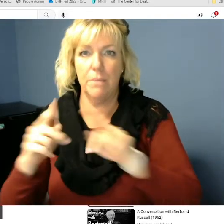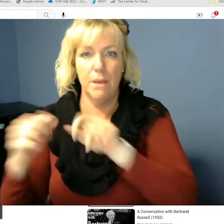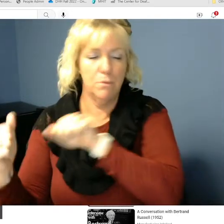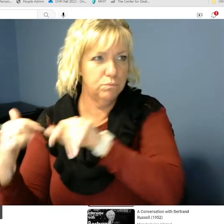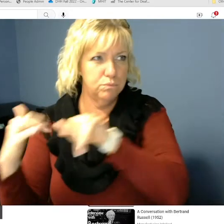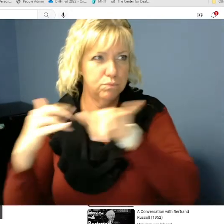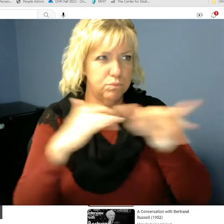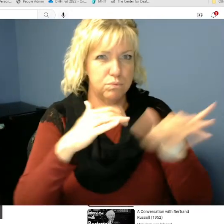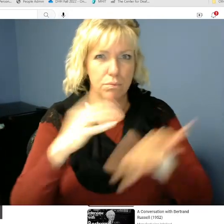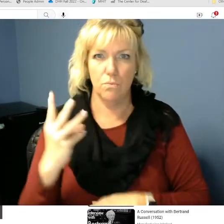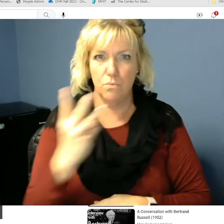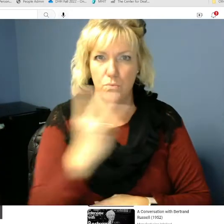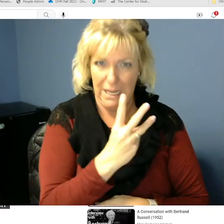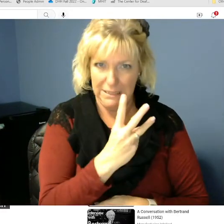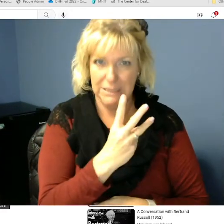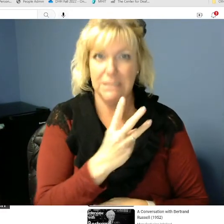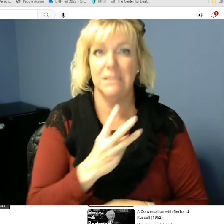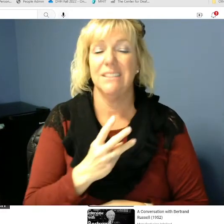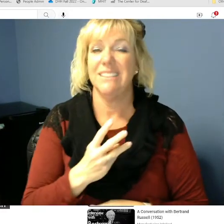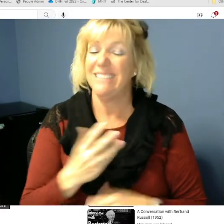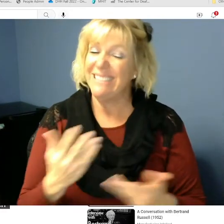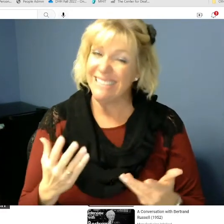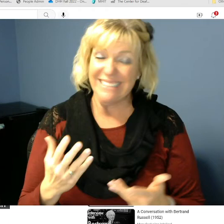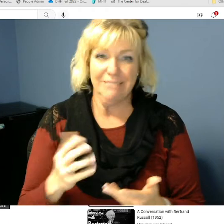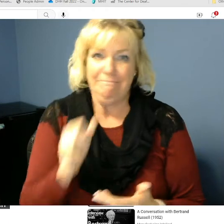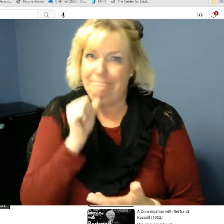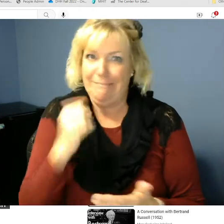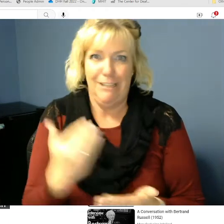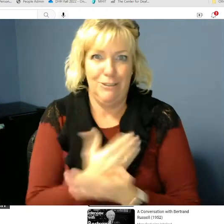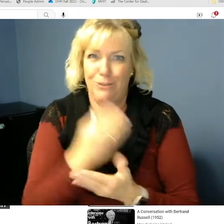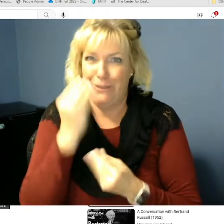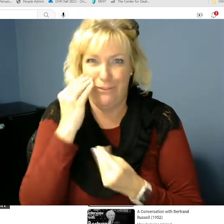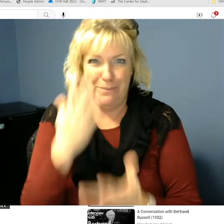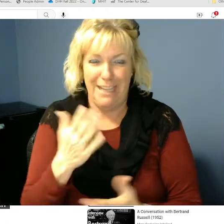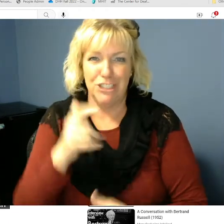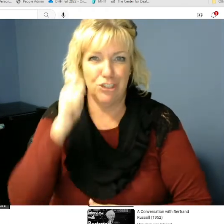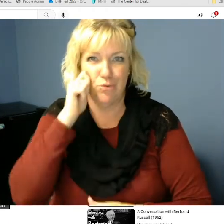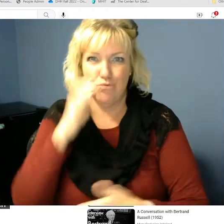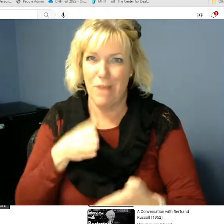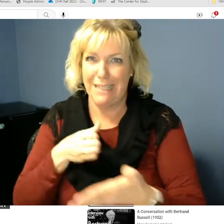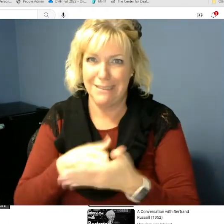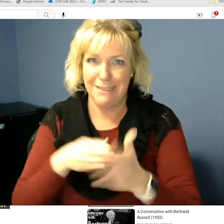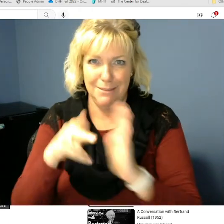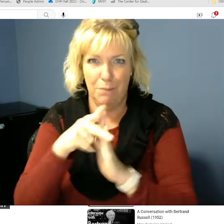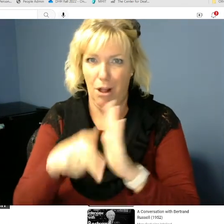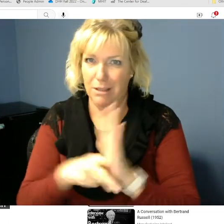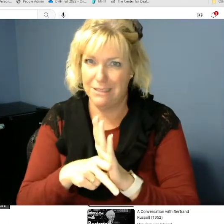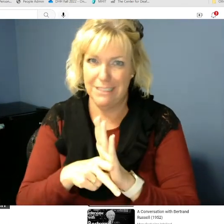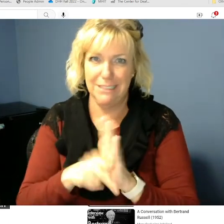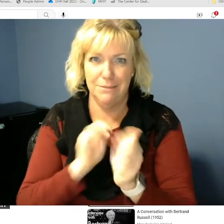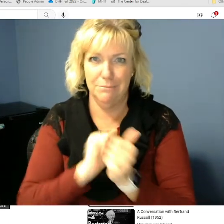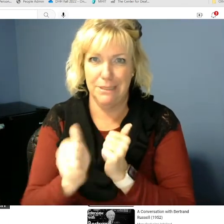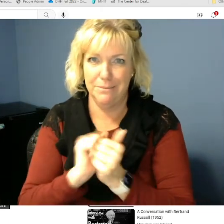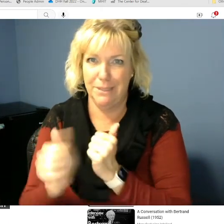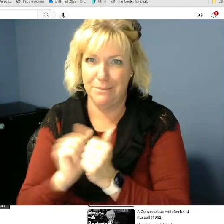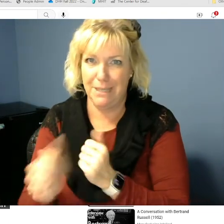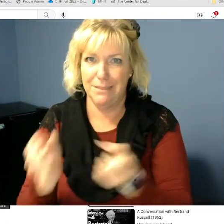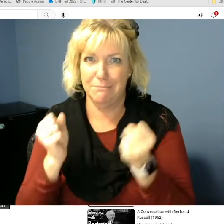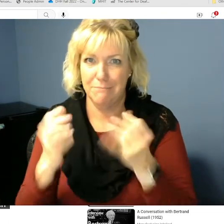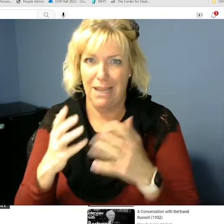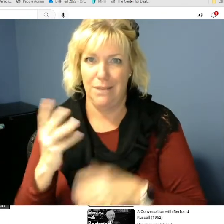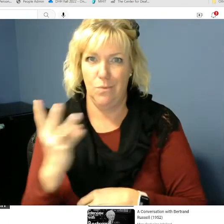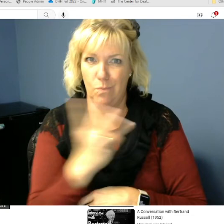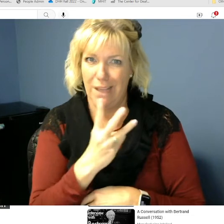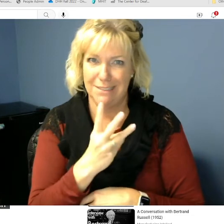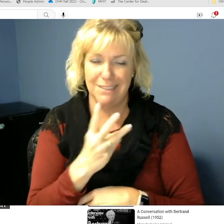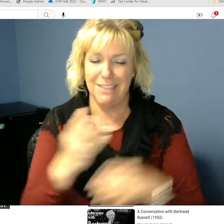racist policies that we see happening in the Reconstruction South, we're going to see happen in the West as well.